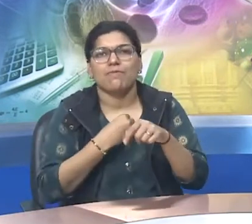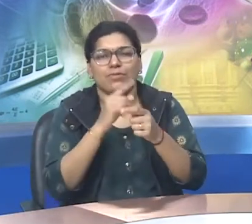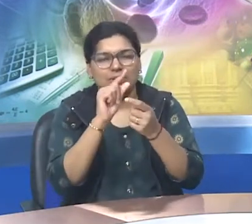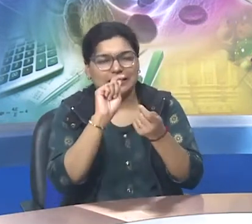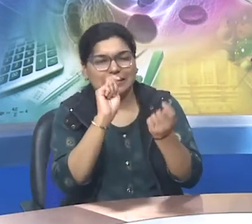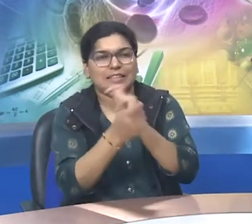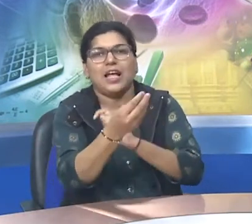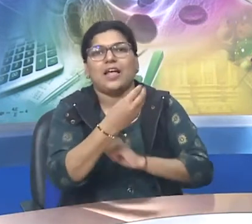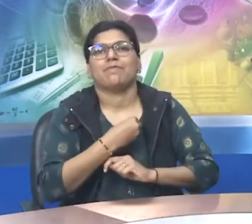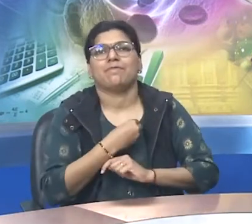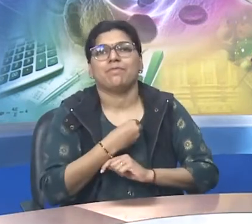change.